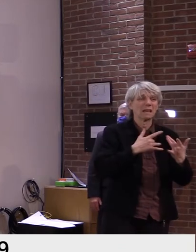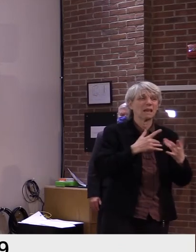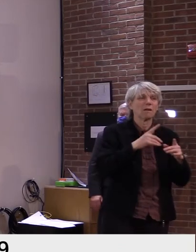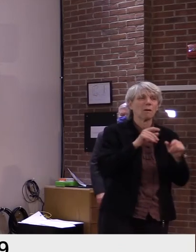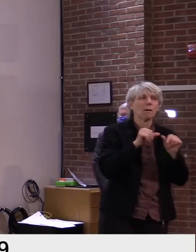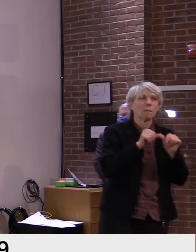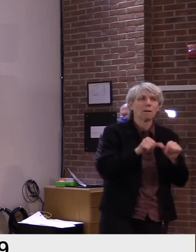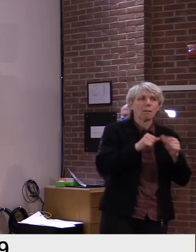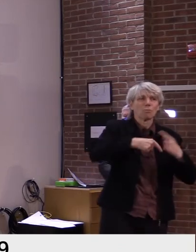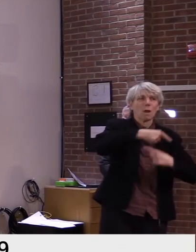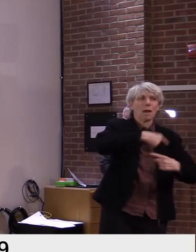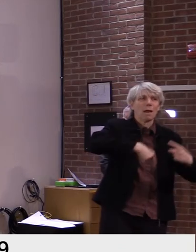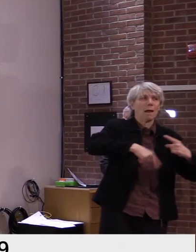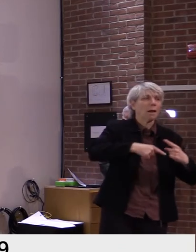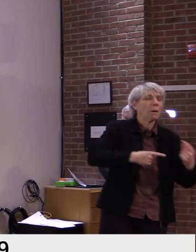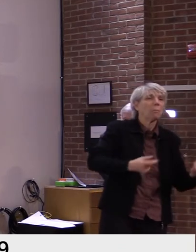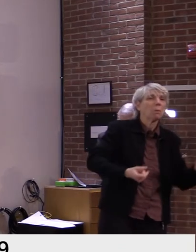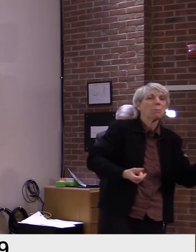to weigh in too.